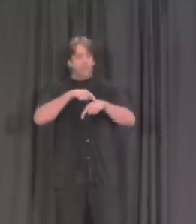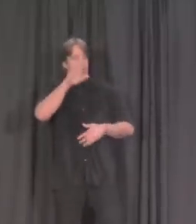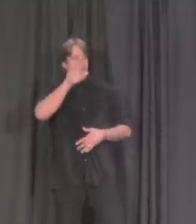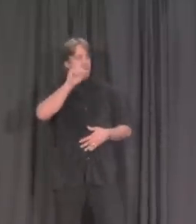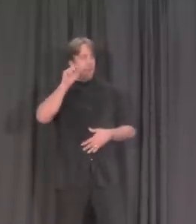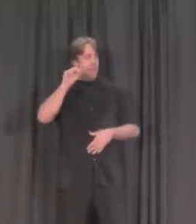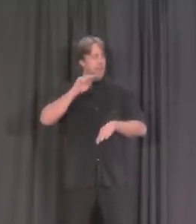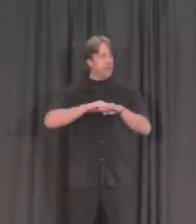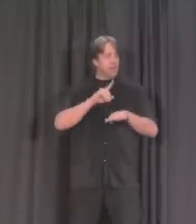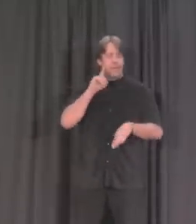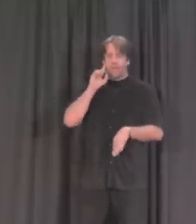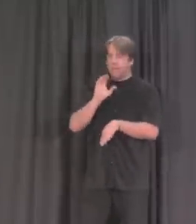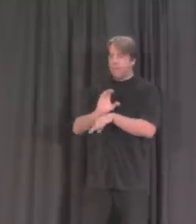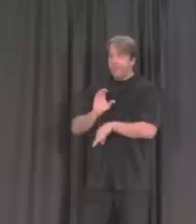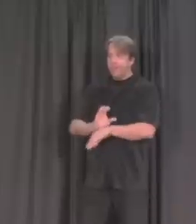lifetime ban.